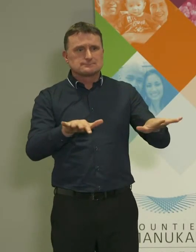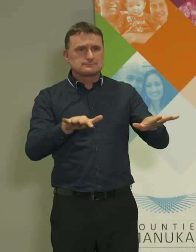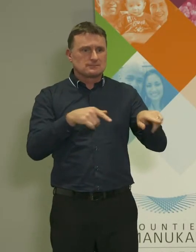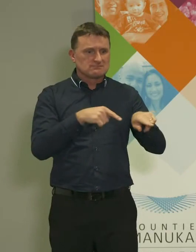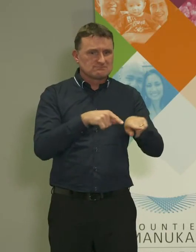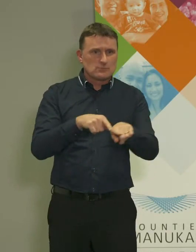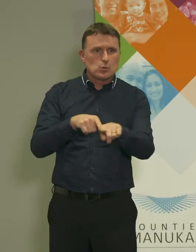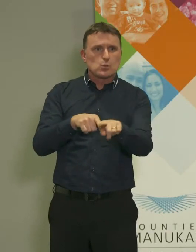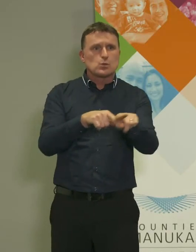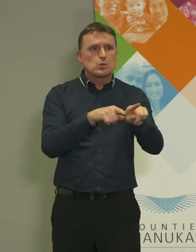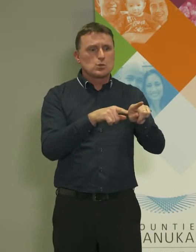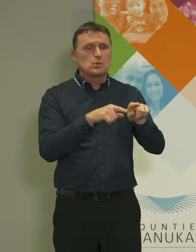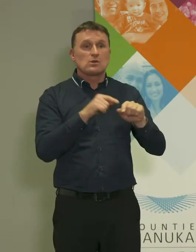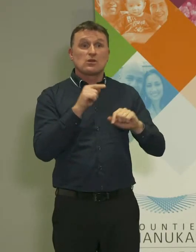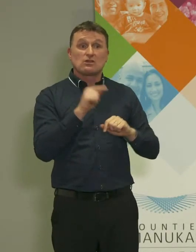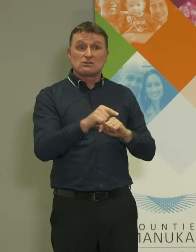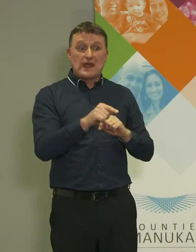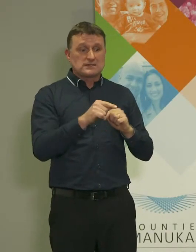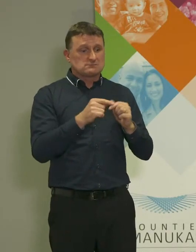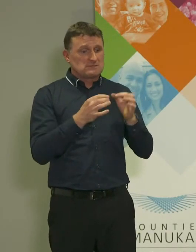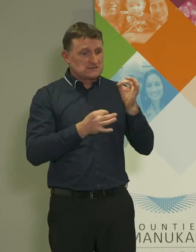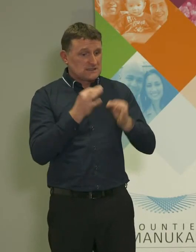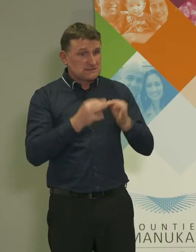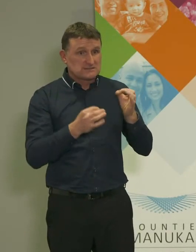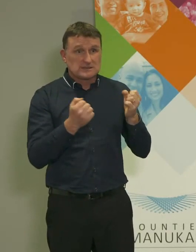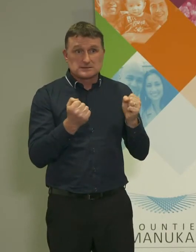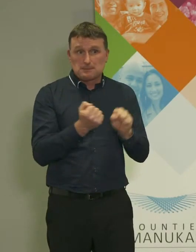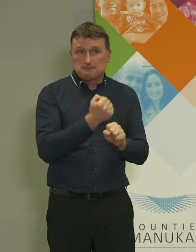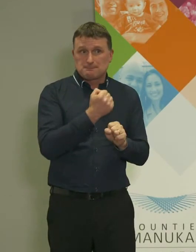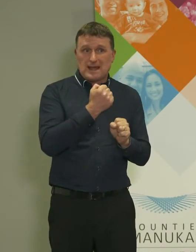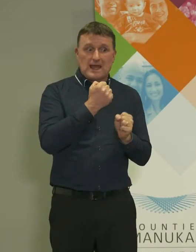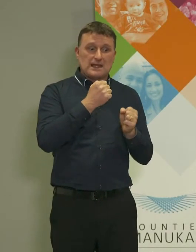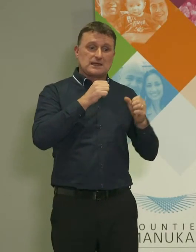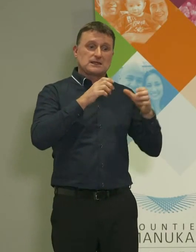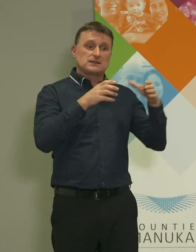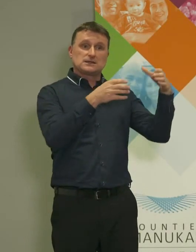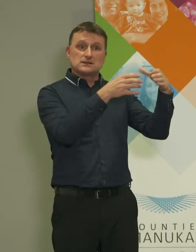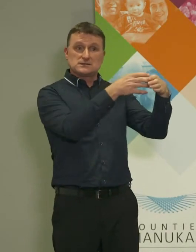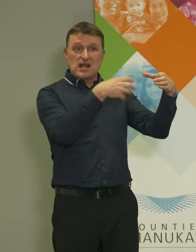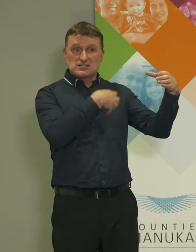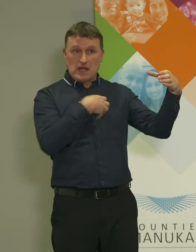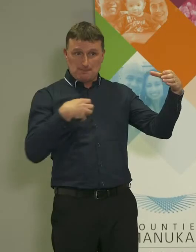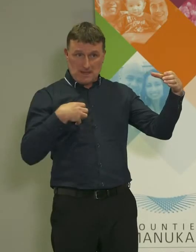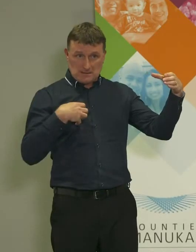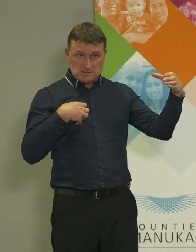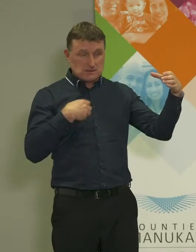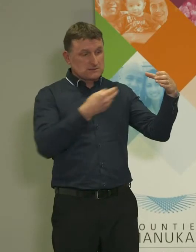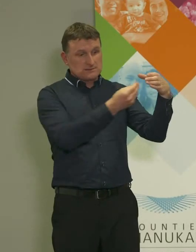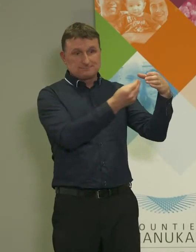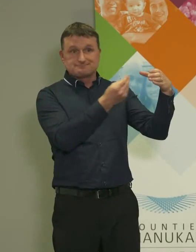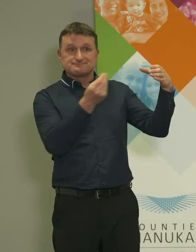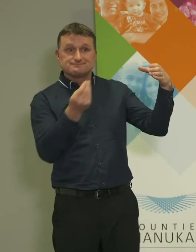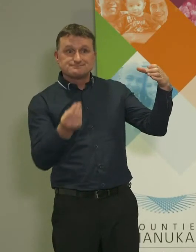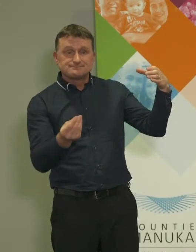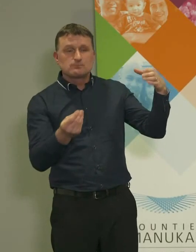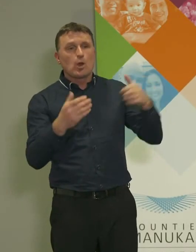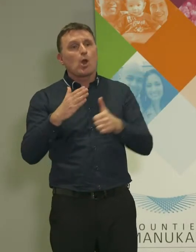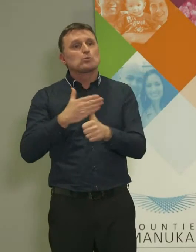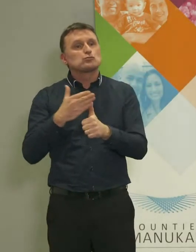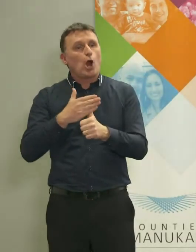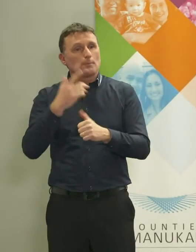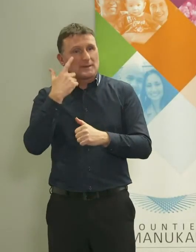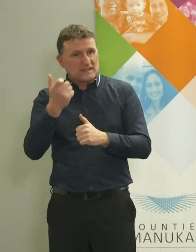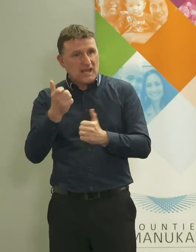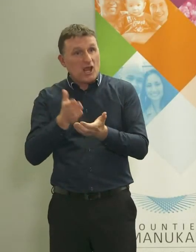made centrally, and then they're communicated to primary care through the northern region, through the